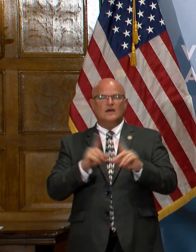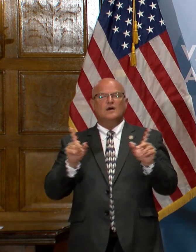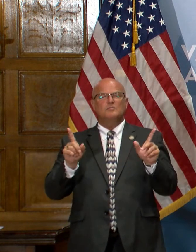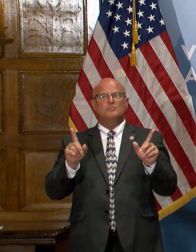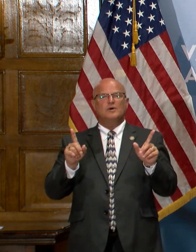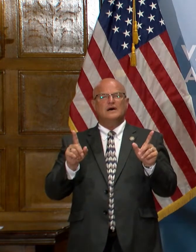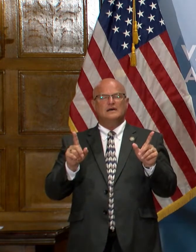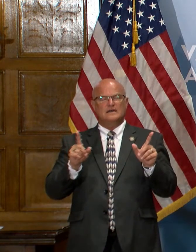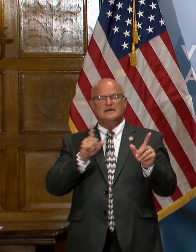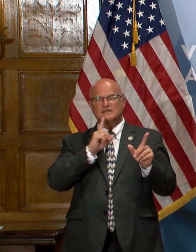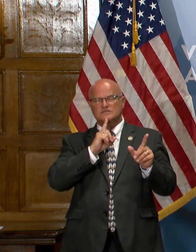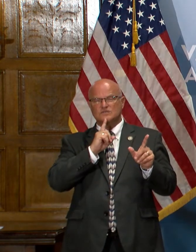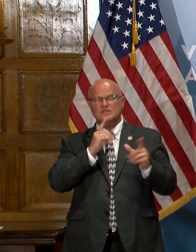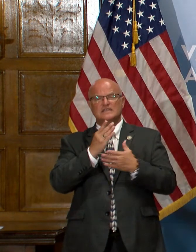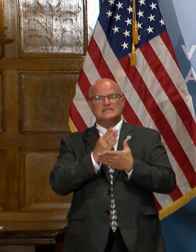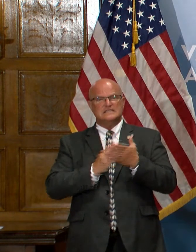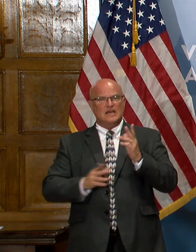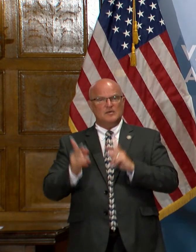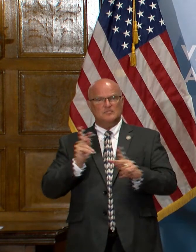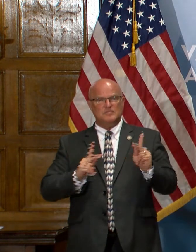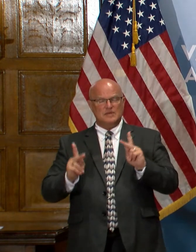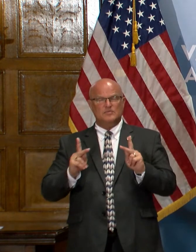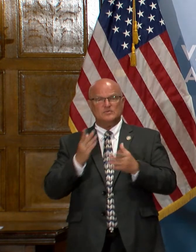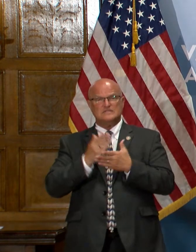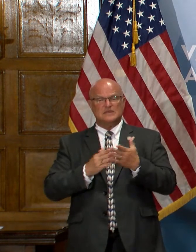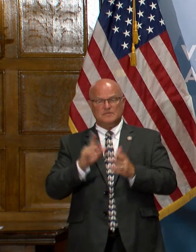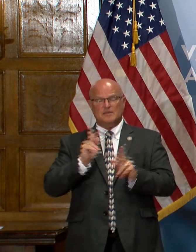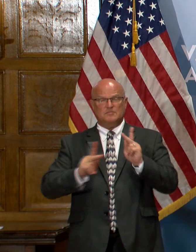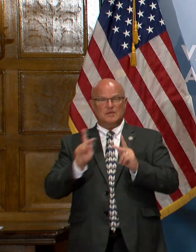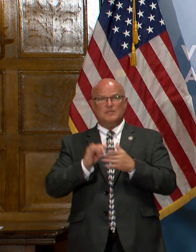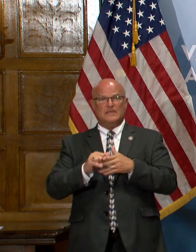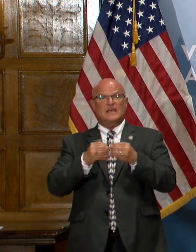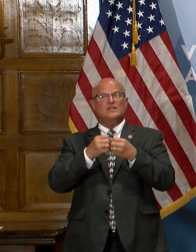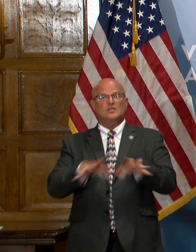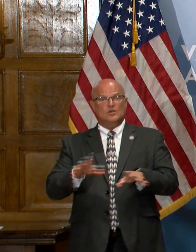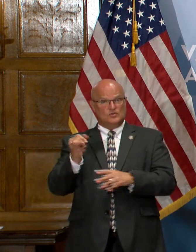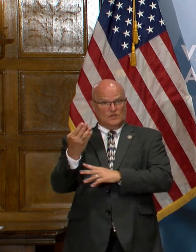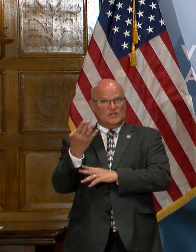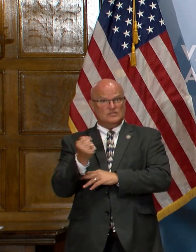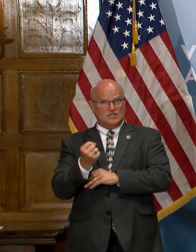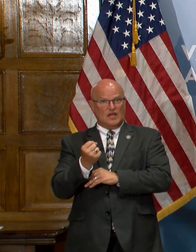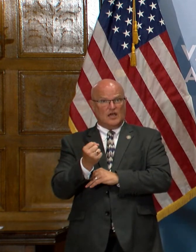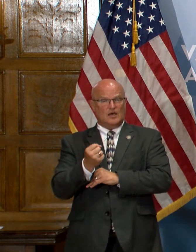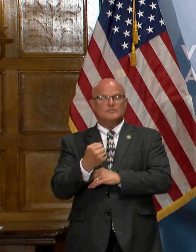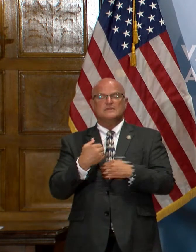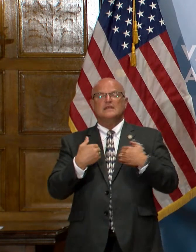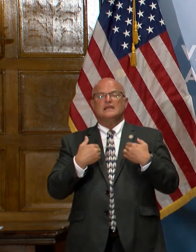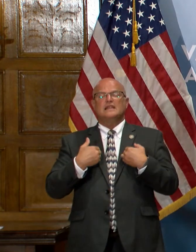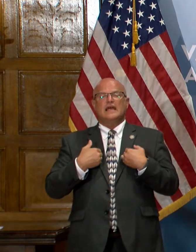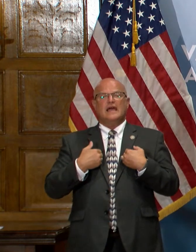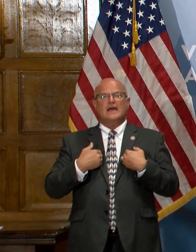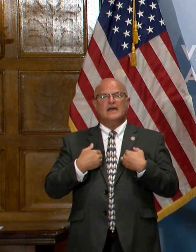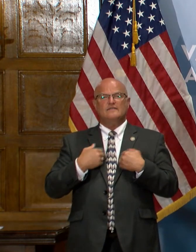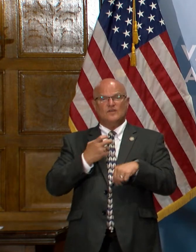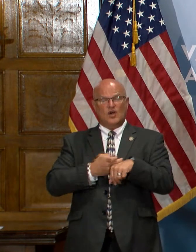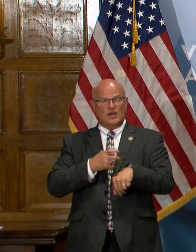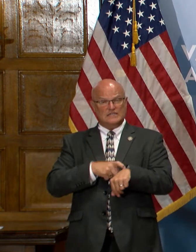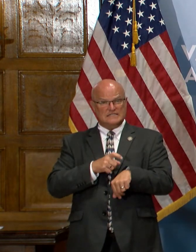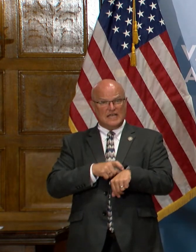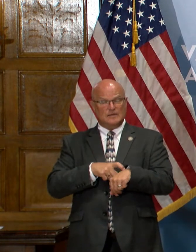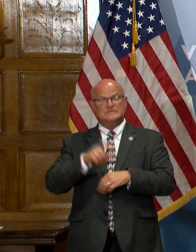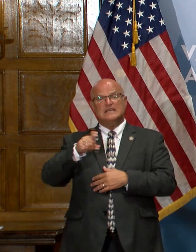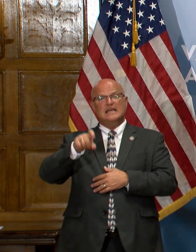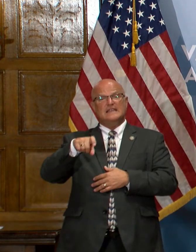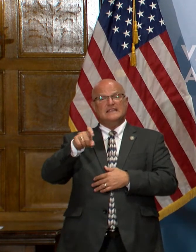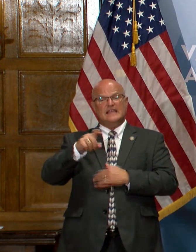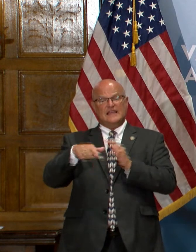are certainly those tenants that did lose jobs, that have had hardships, and they